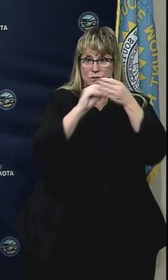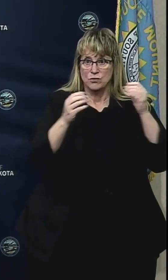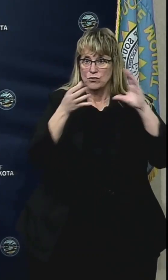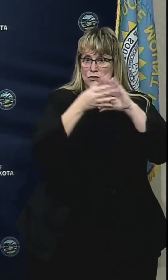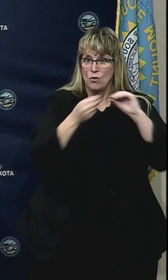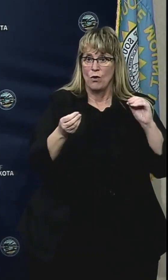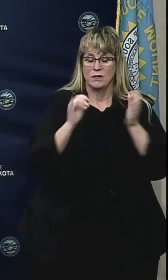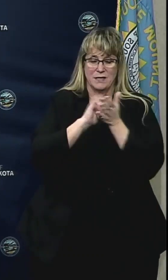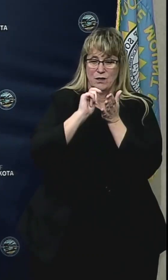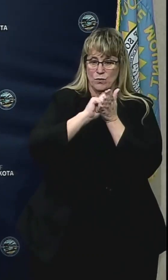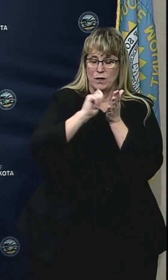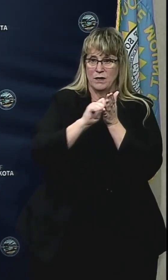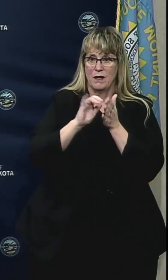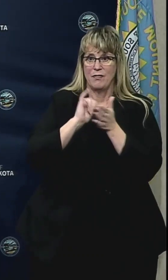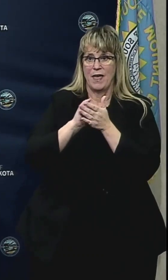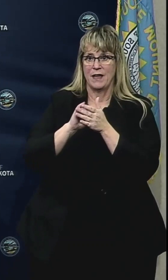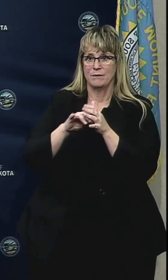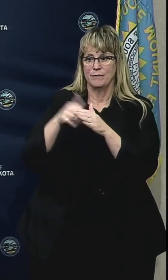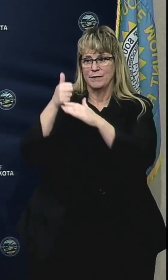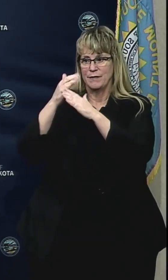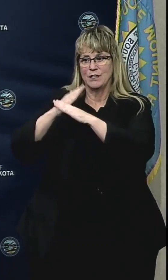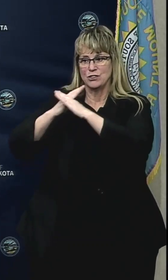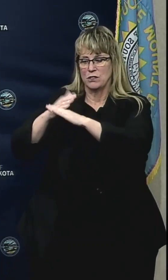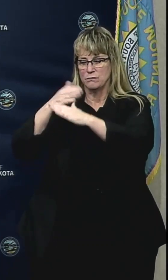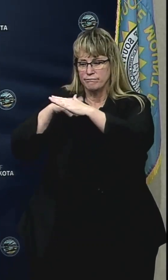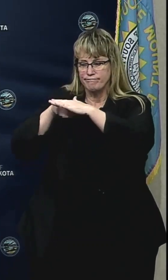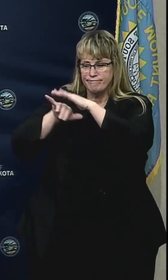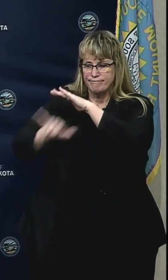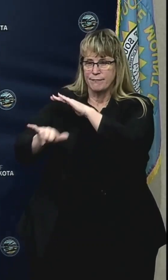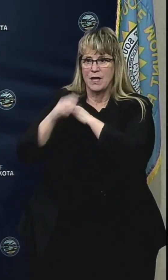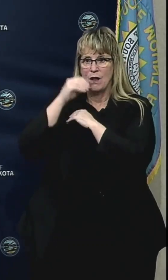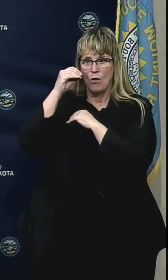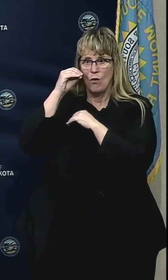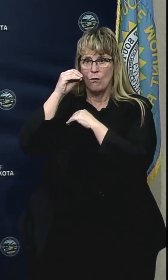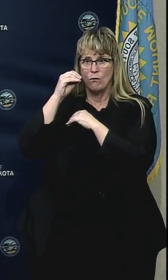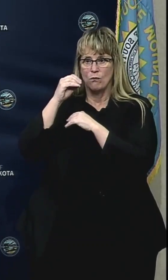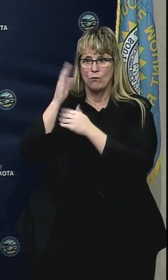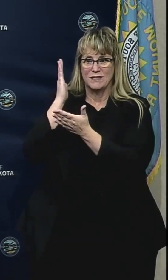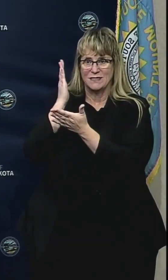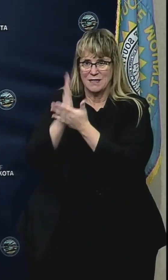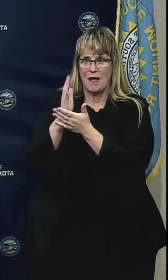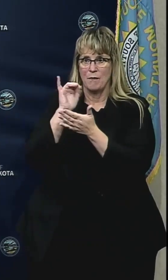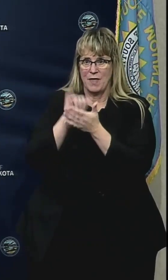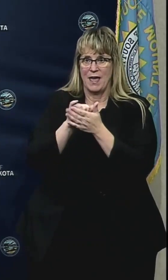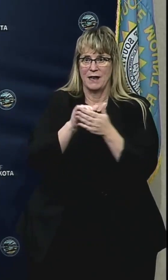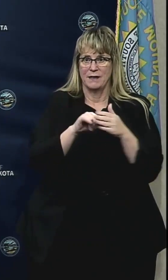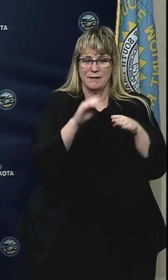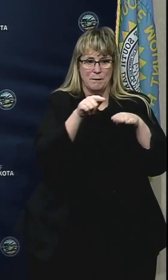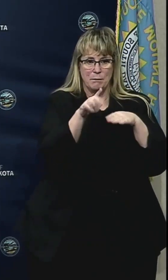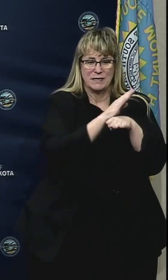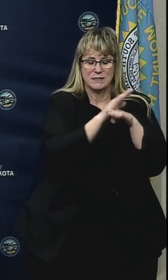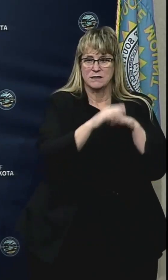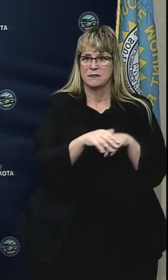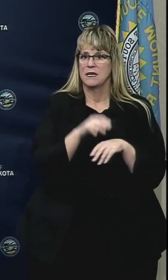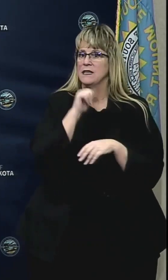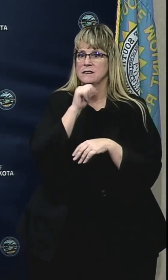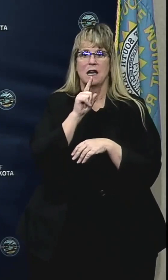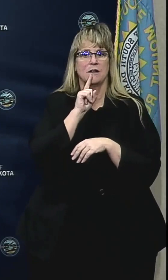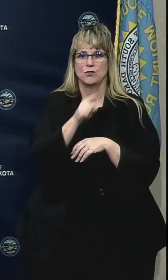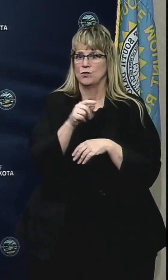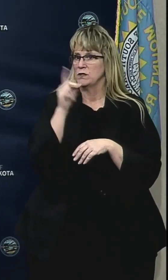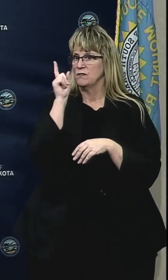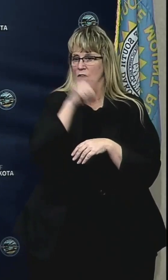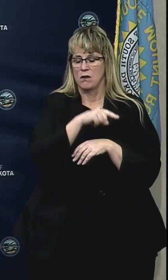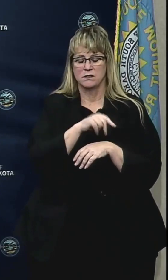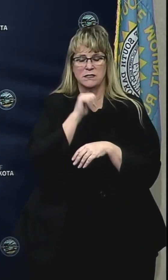written that a shelter in place would have prevented this outbreak at Smithfield. That is absolutely false. It is not